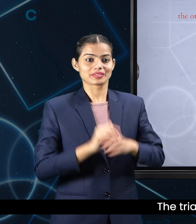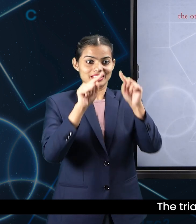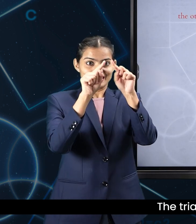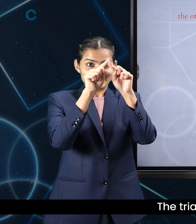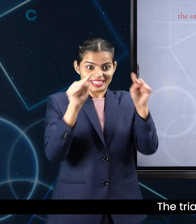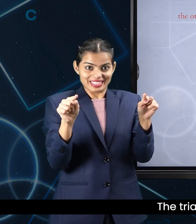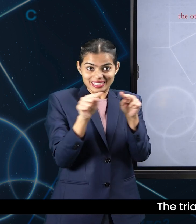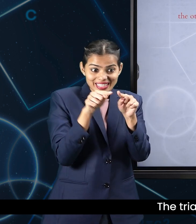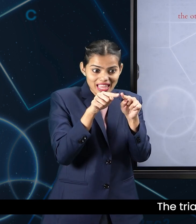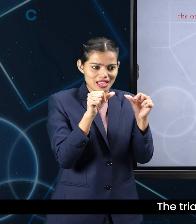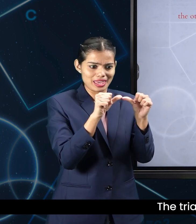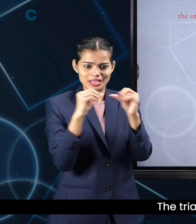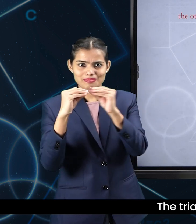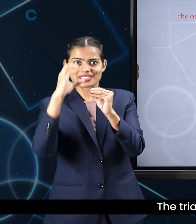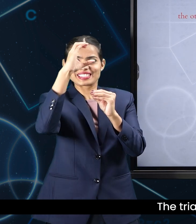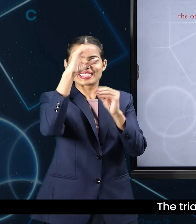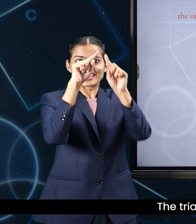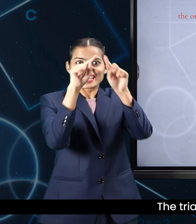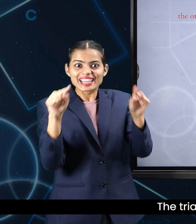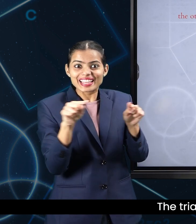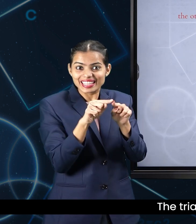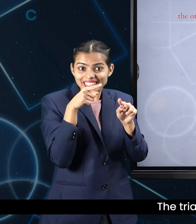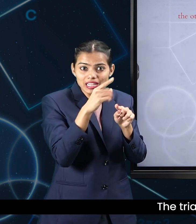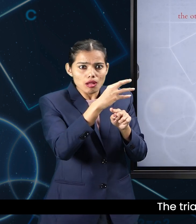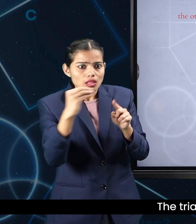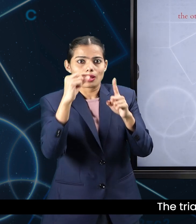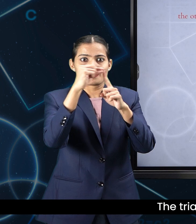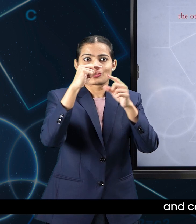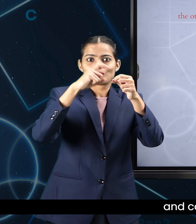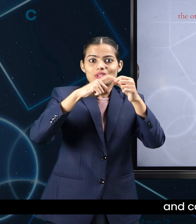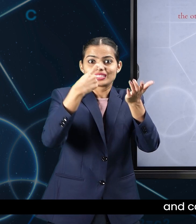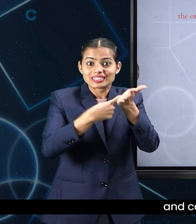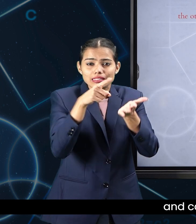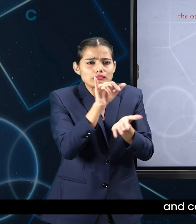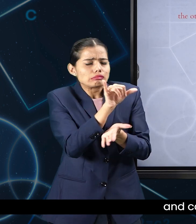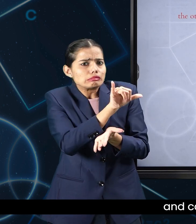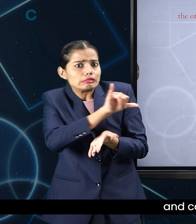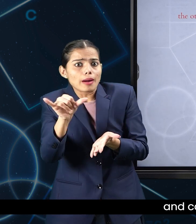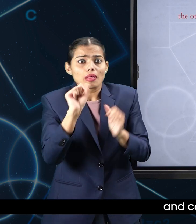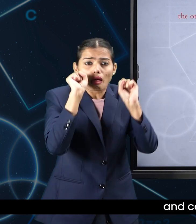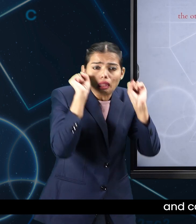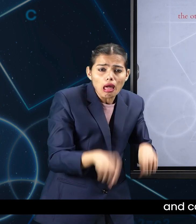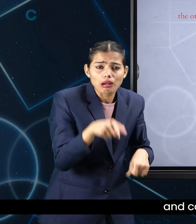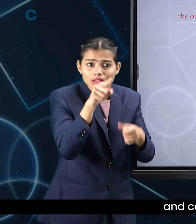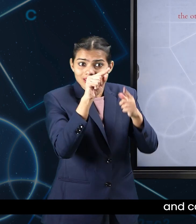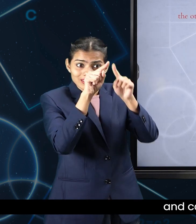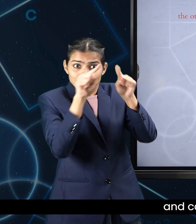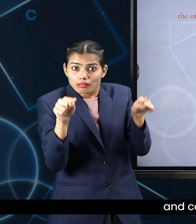The triangles ABC and PQ are similar and can be written as triangle ABC similar,